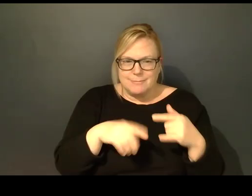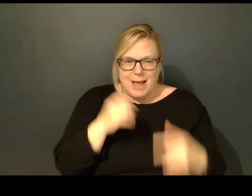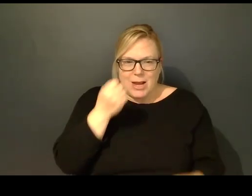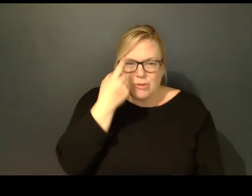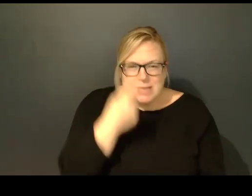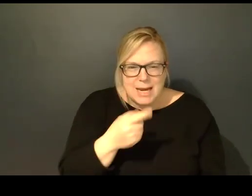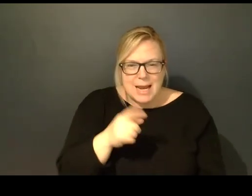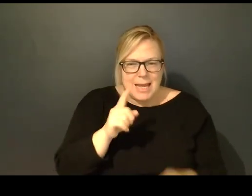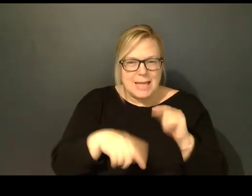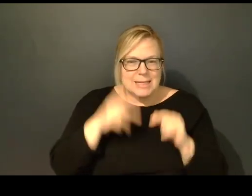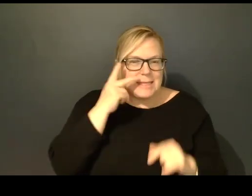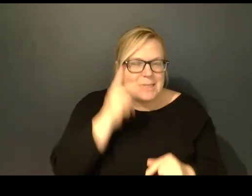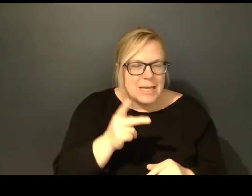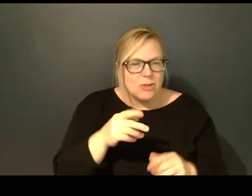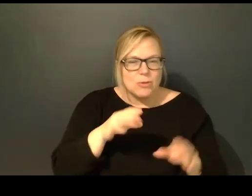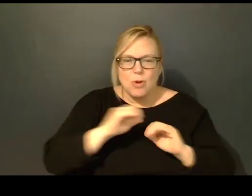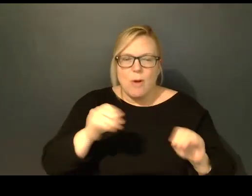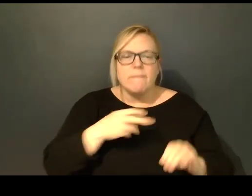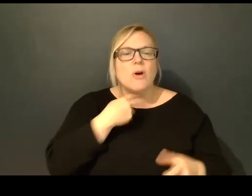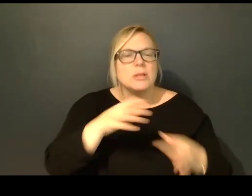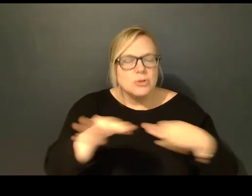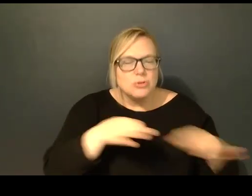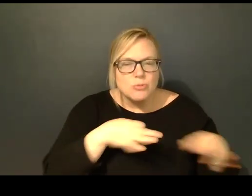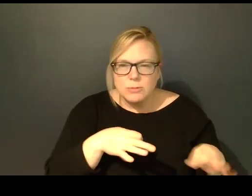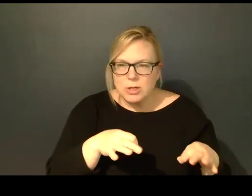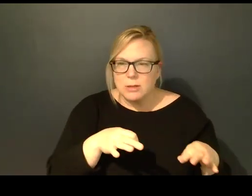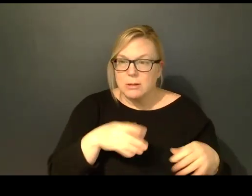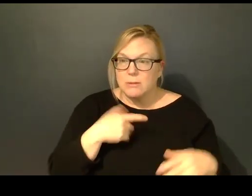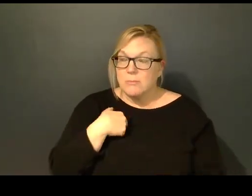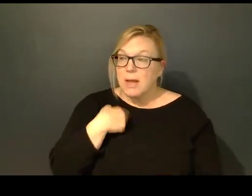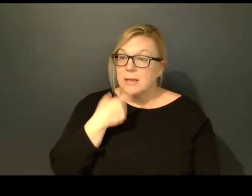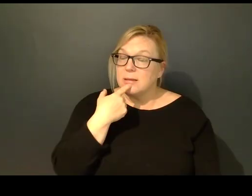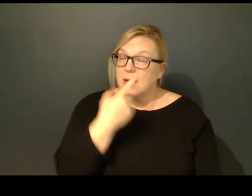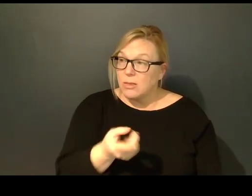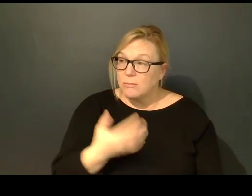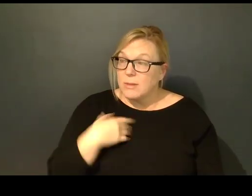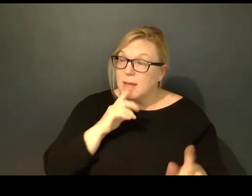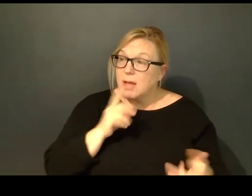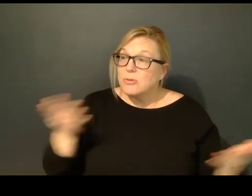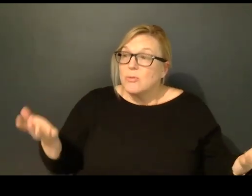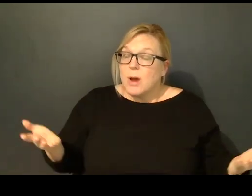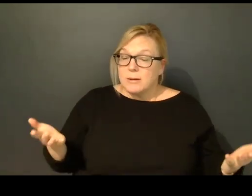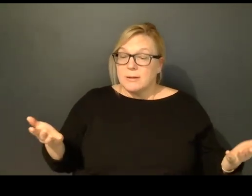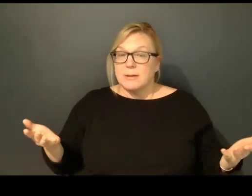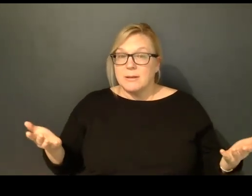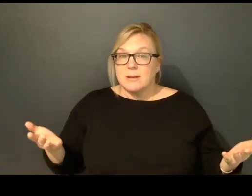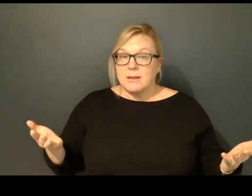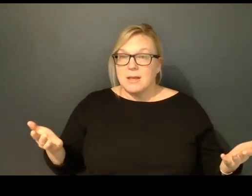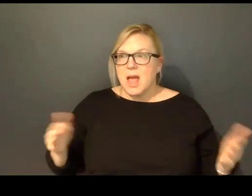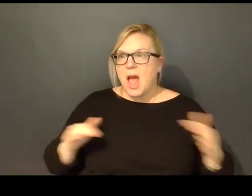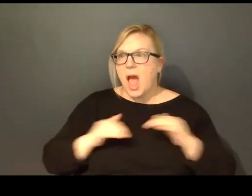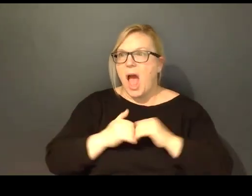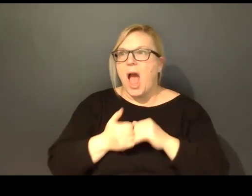Word format or a link to it or address it? The answer to this is quite shocking to me. How do we do